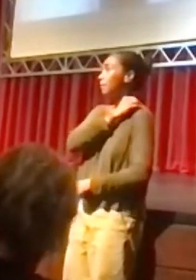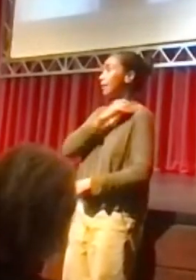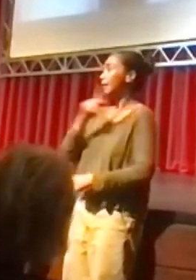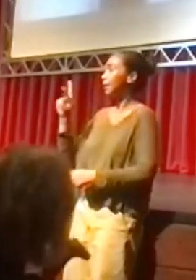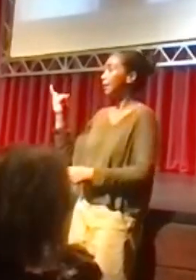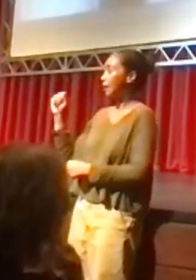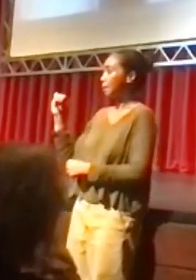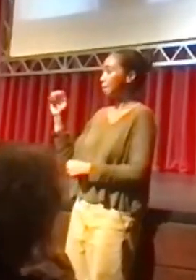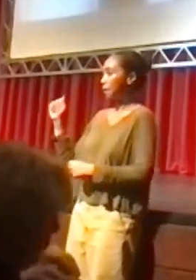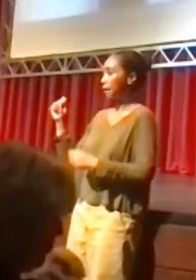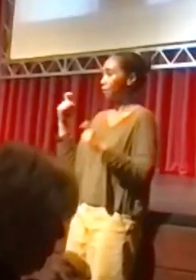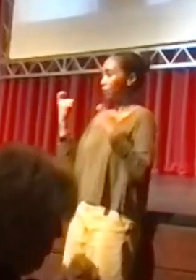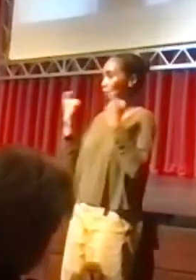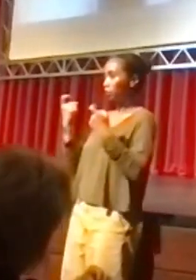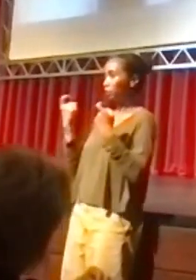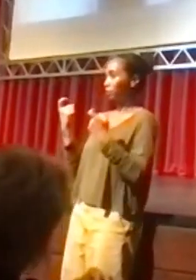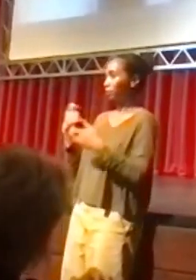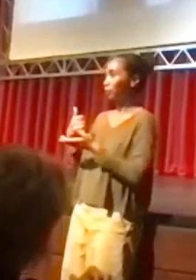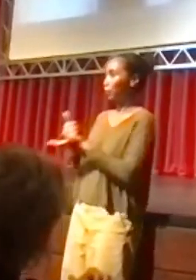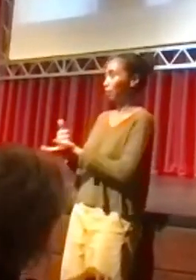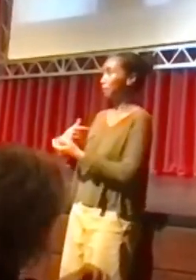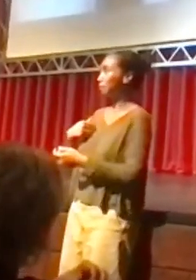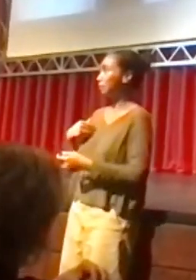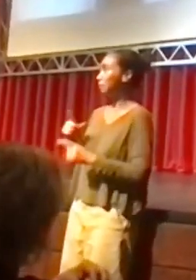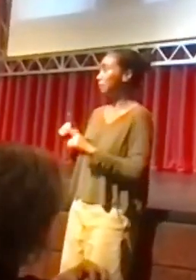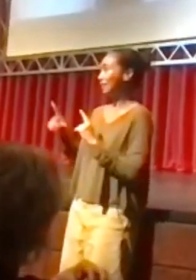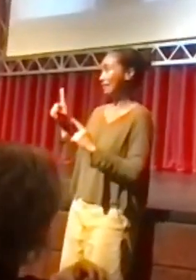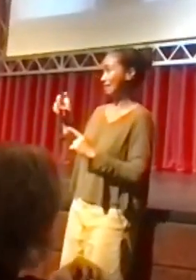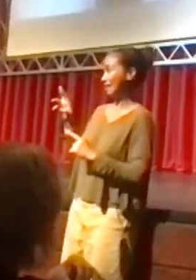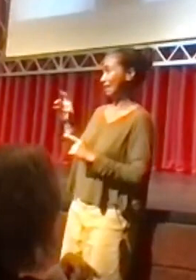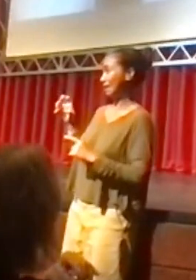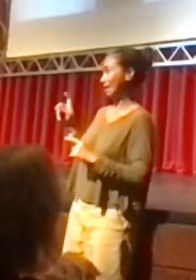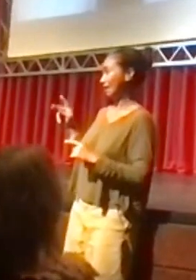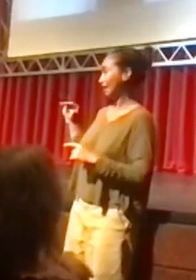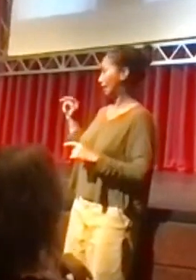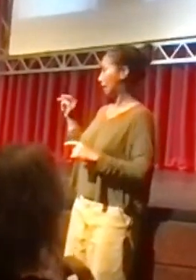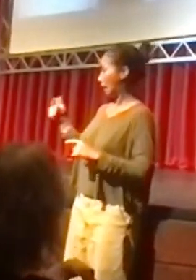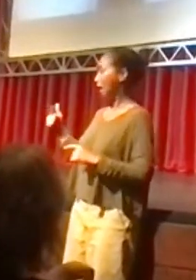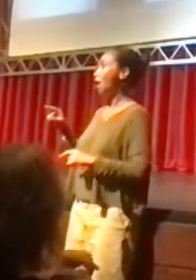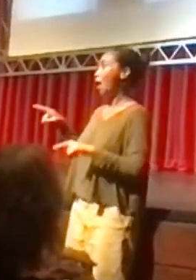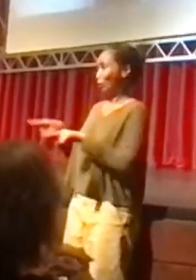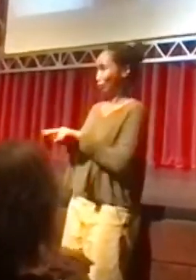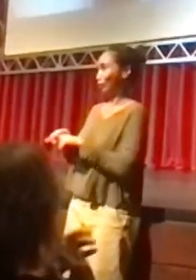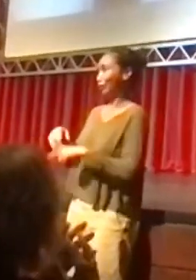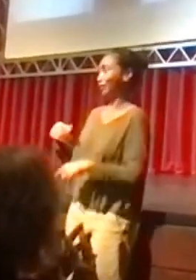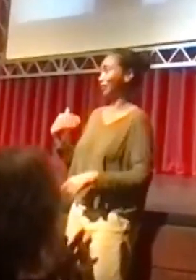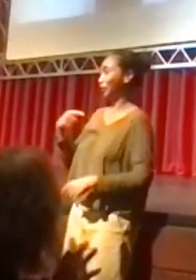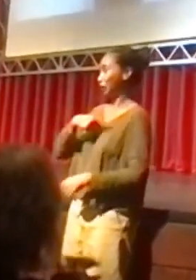Kiamo Festival board member Eric Nam is also a Chinese New Zealander.